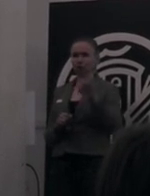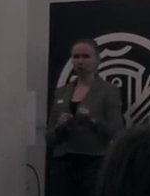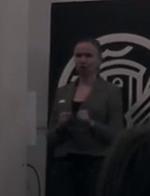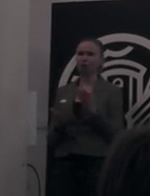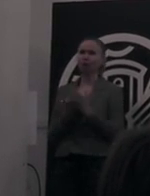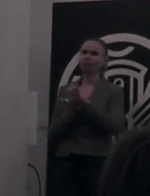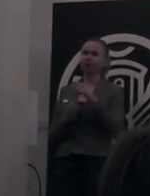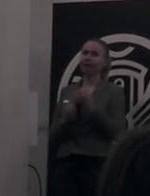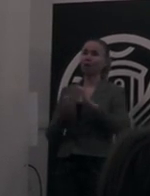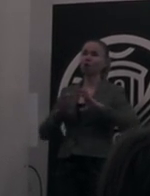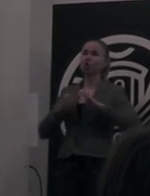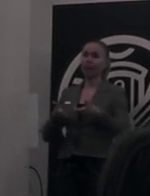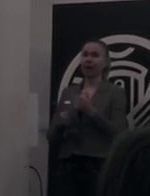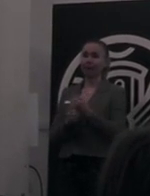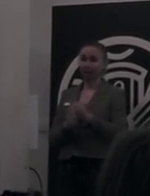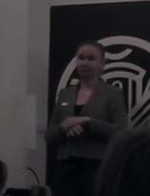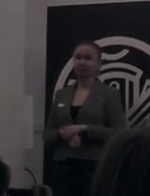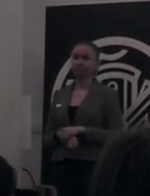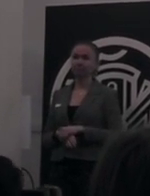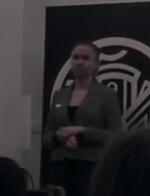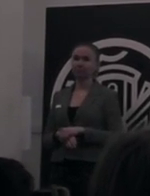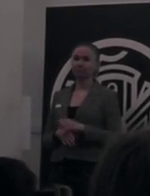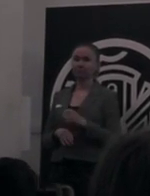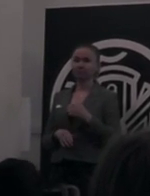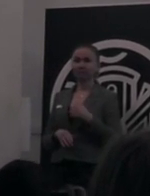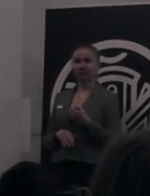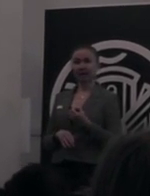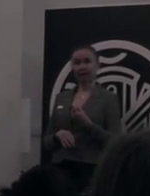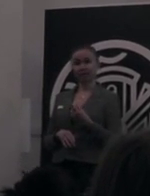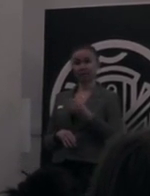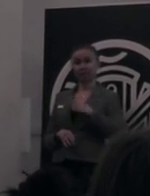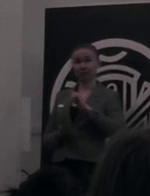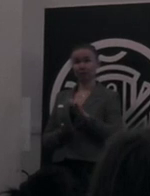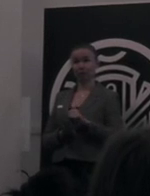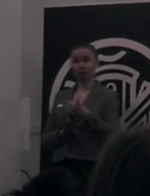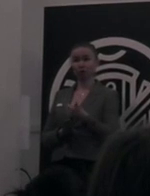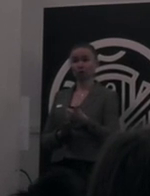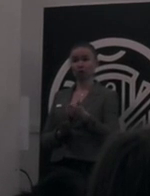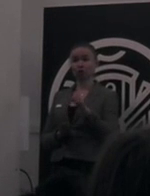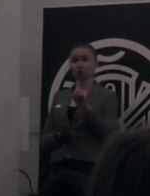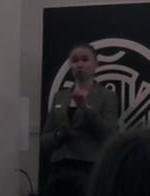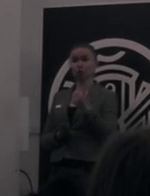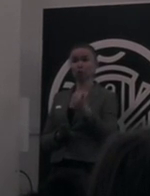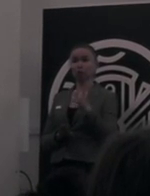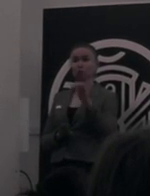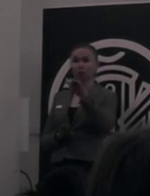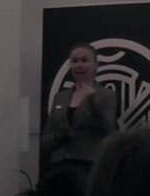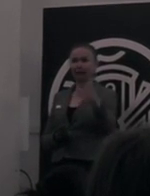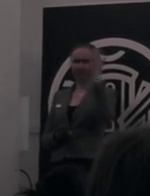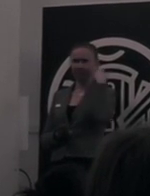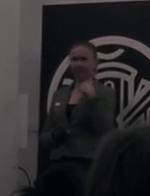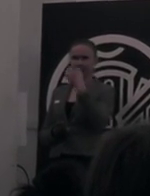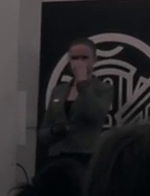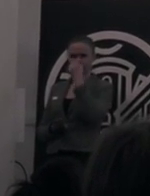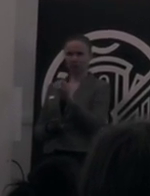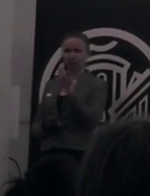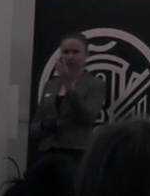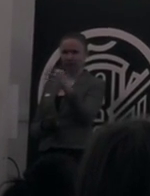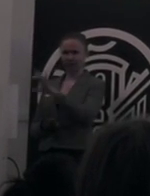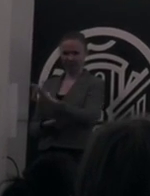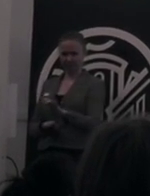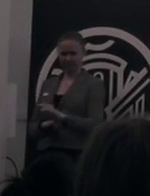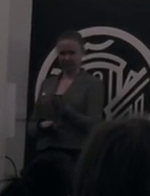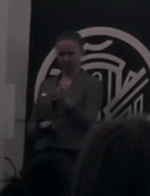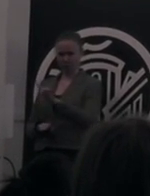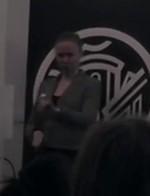work. I got to go to my first trip abroad. I was 25. It was 1985. I got to go to the closing